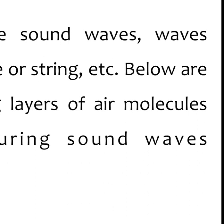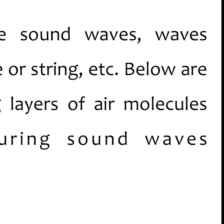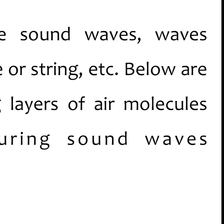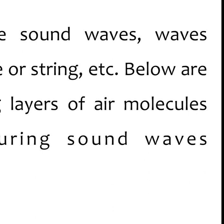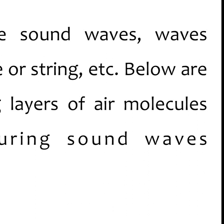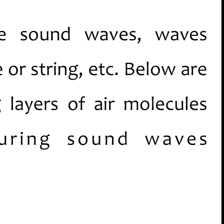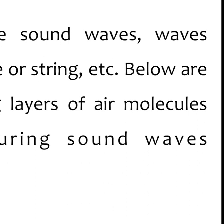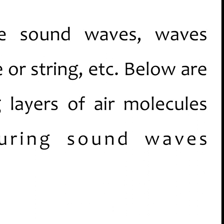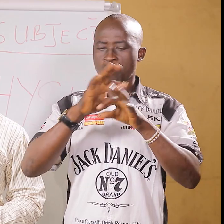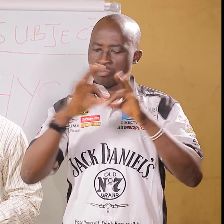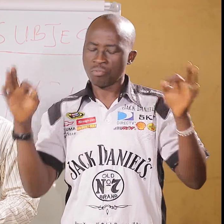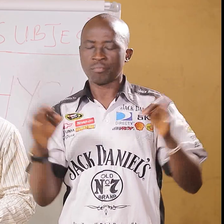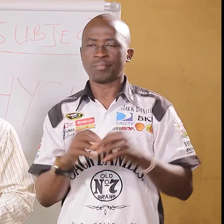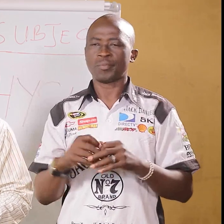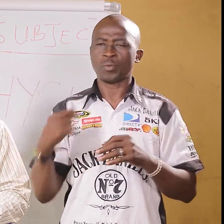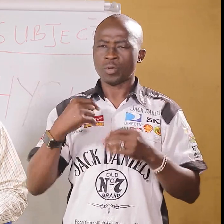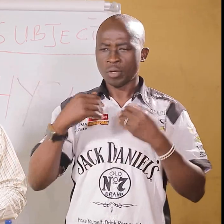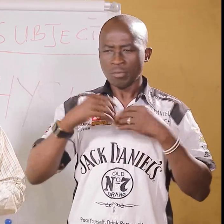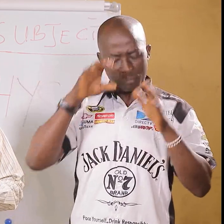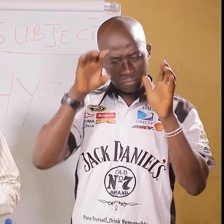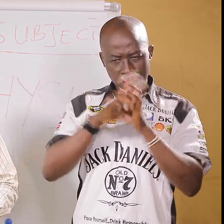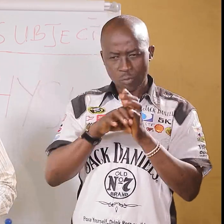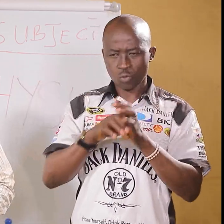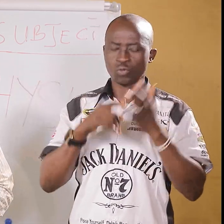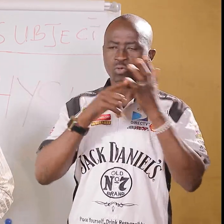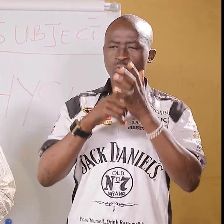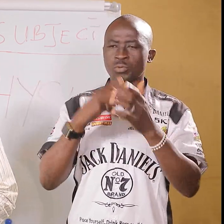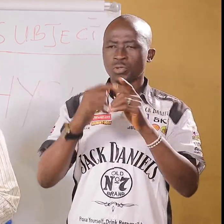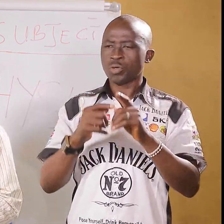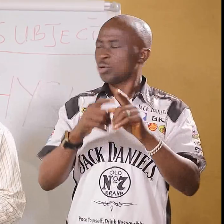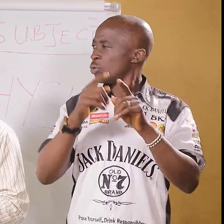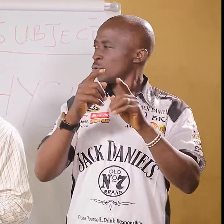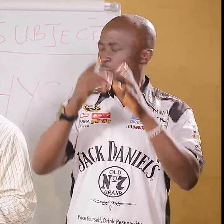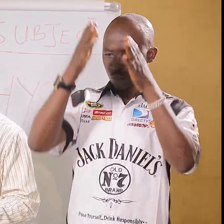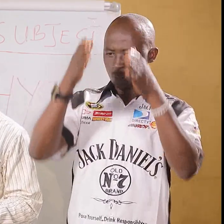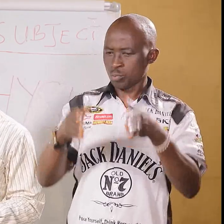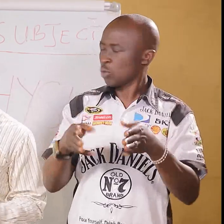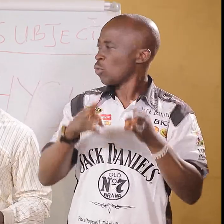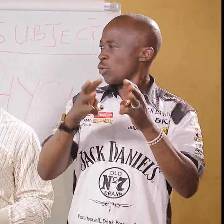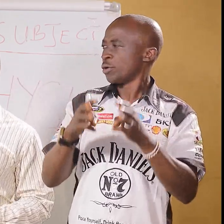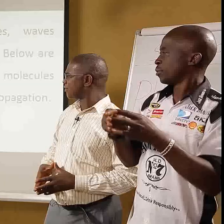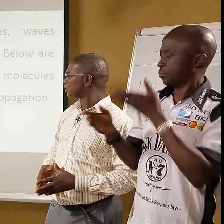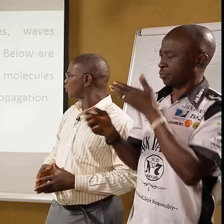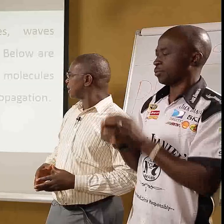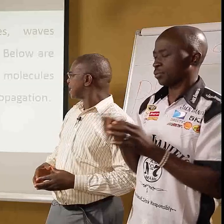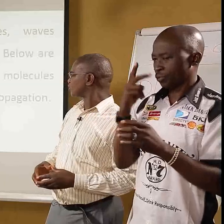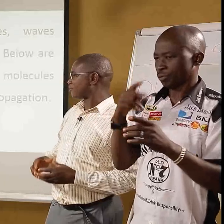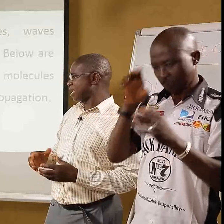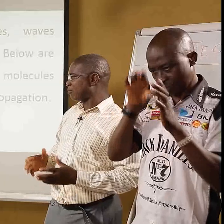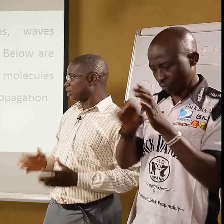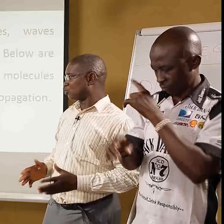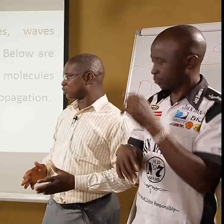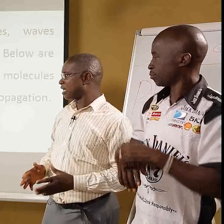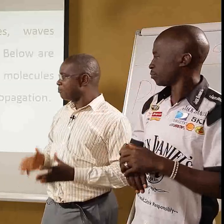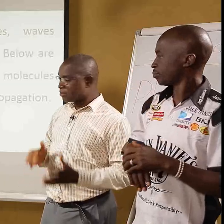so forth. Diagrams also illustrating longitudinal waves are shown below. Below are diagrams showing layers of